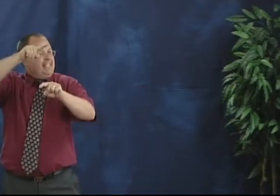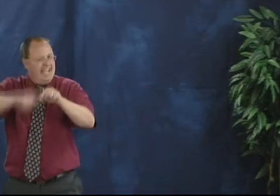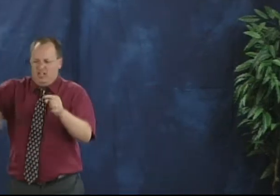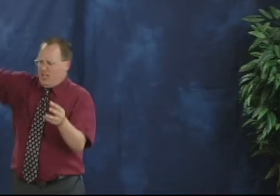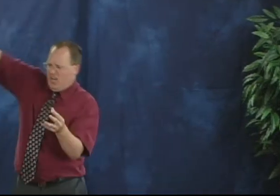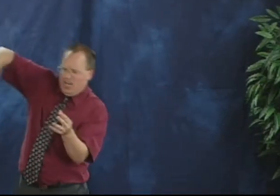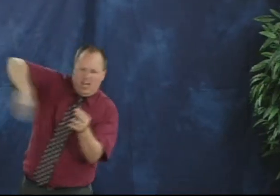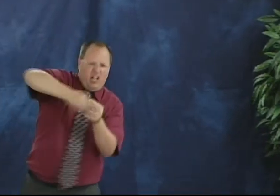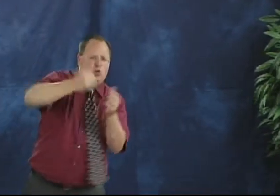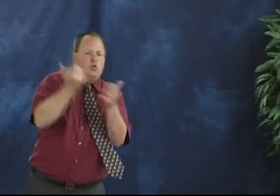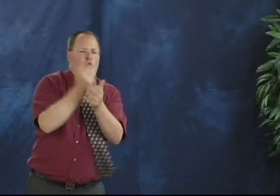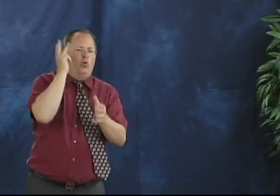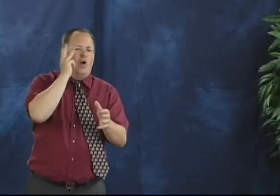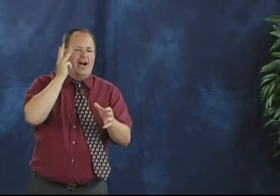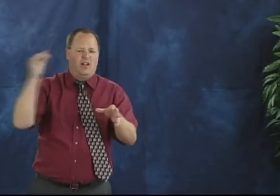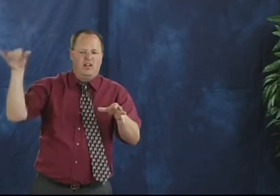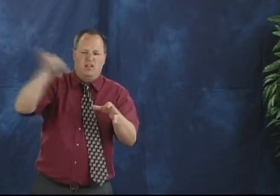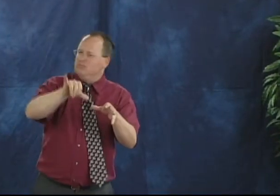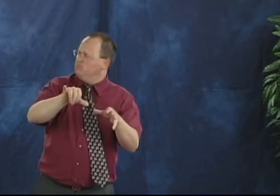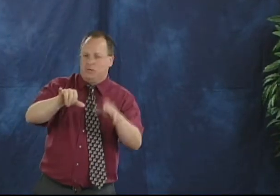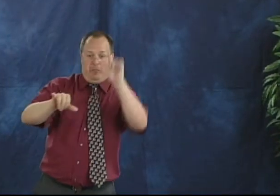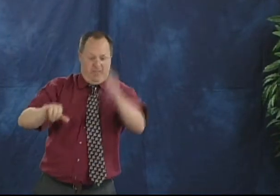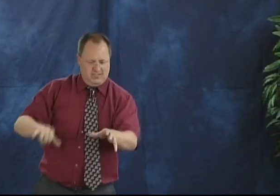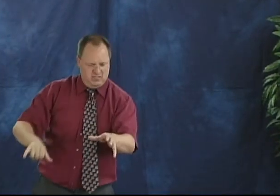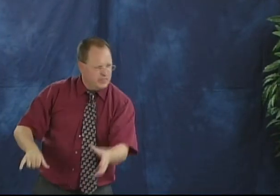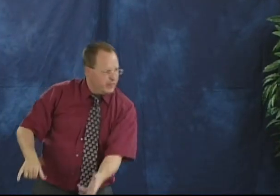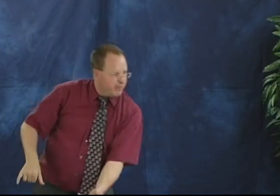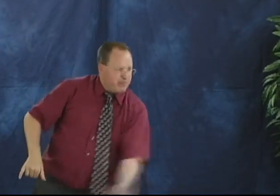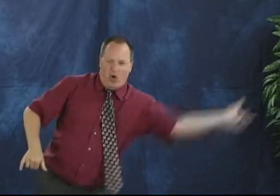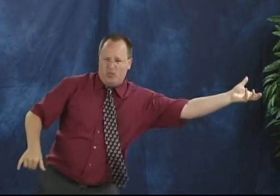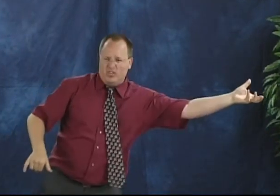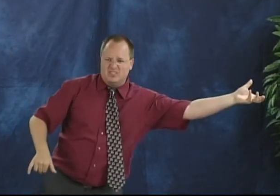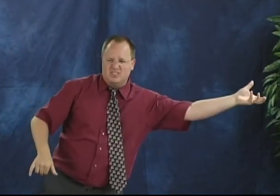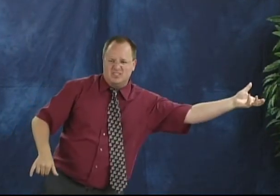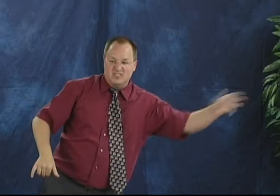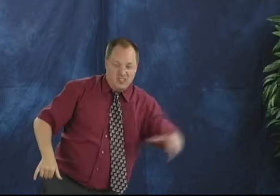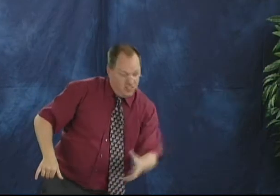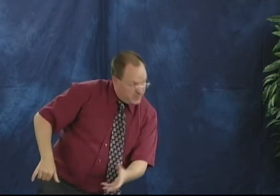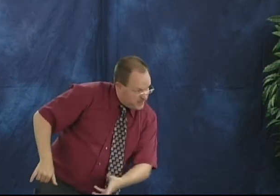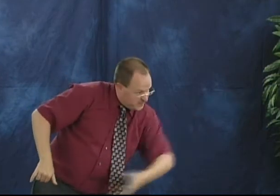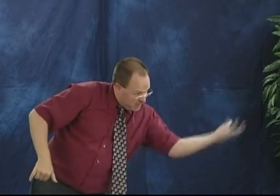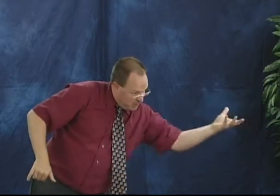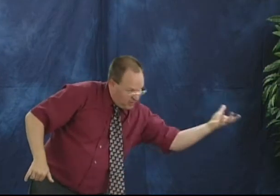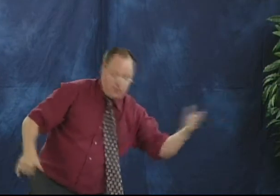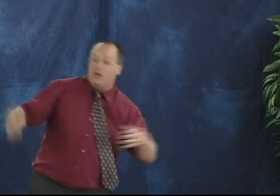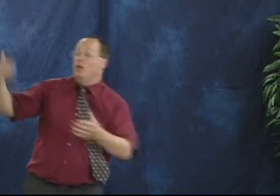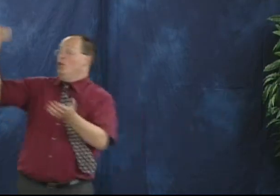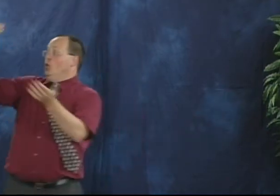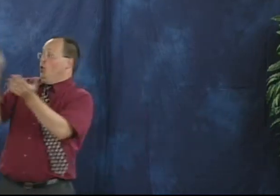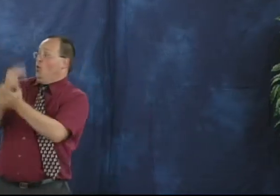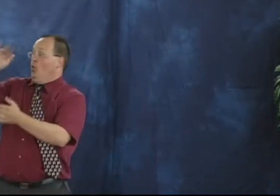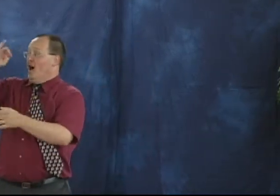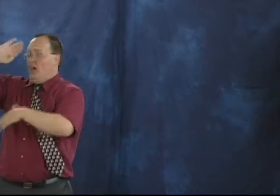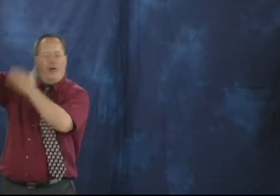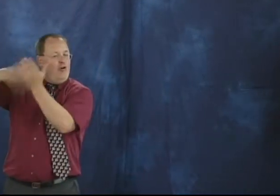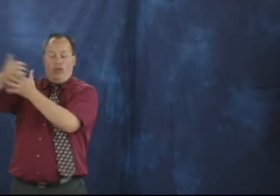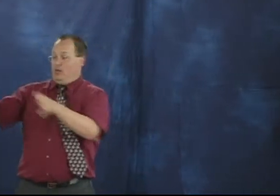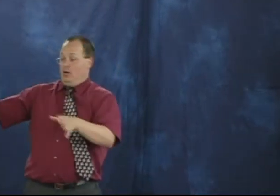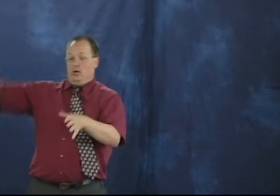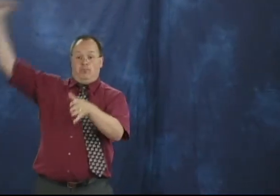which is partly filled already with old wine. You must first pour out the old wine